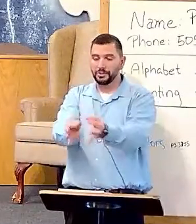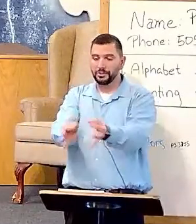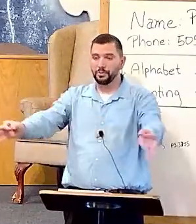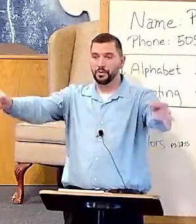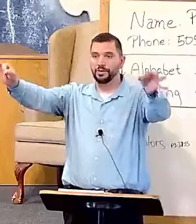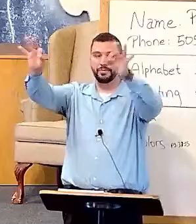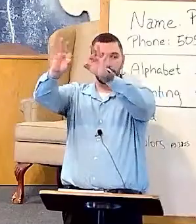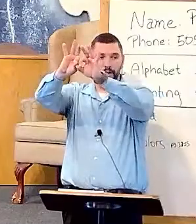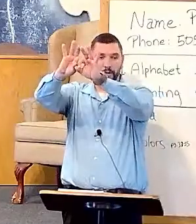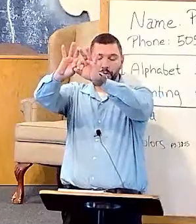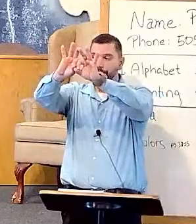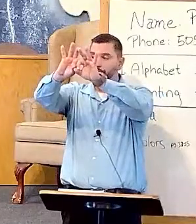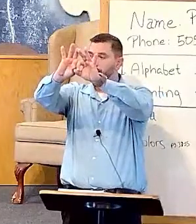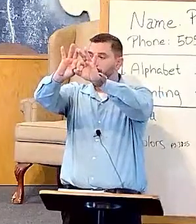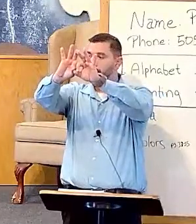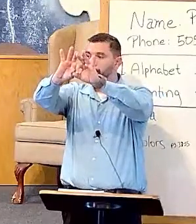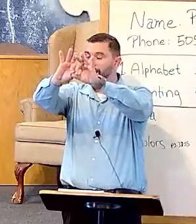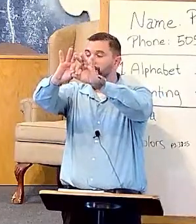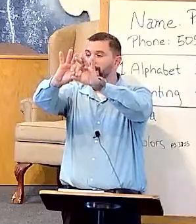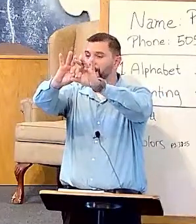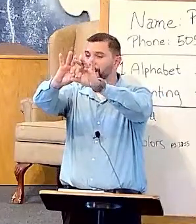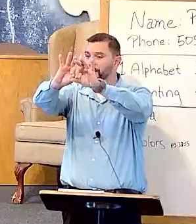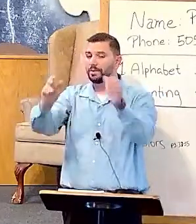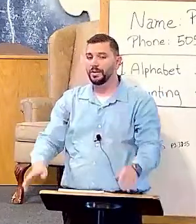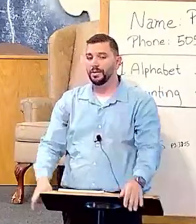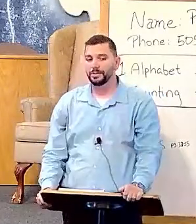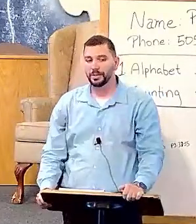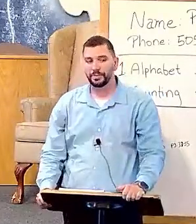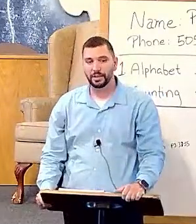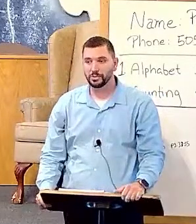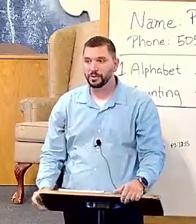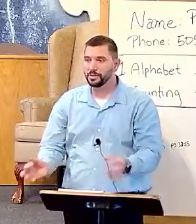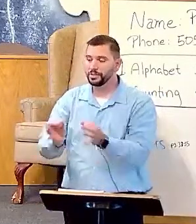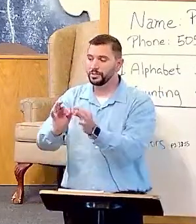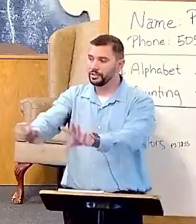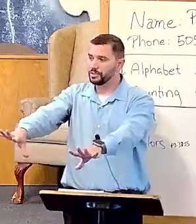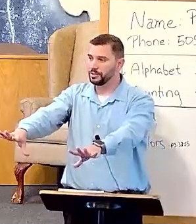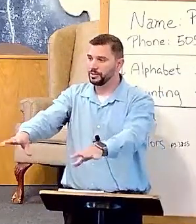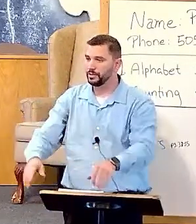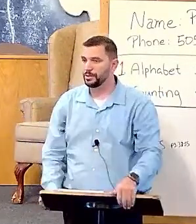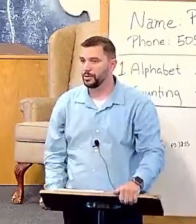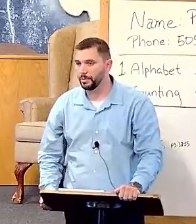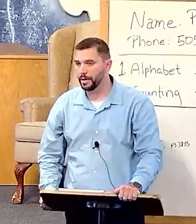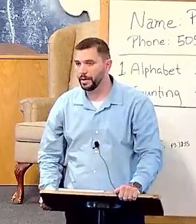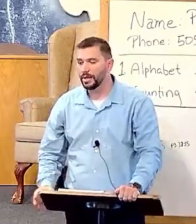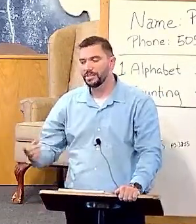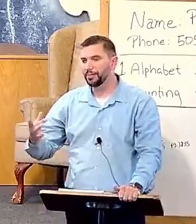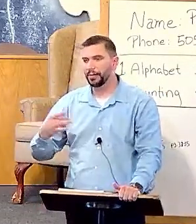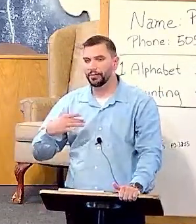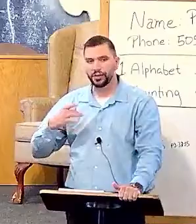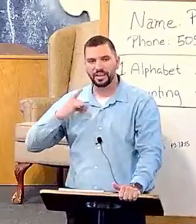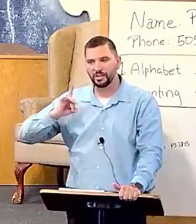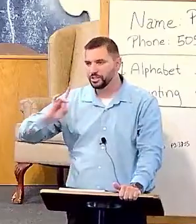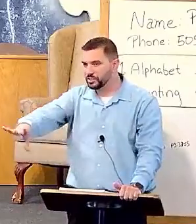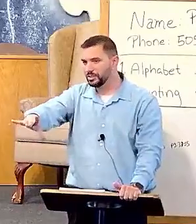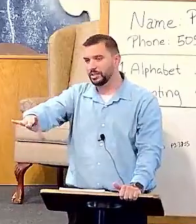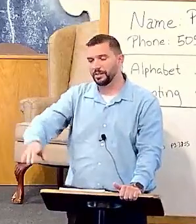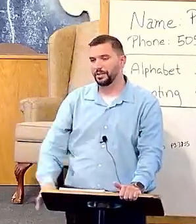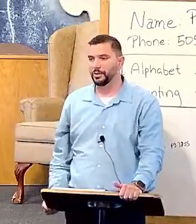worth to you, has value, but something that is worthless, you just throw it away. Same thing with like, you're throwing it